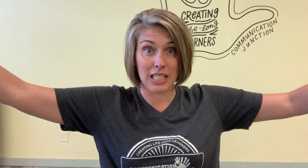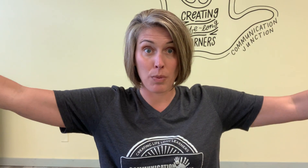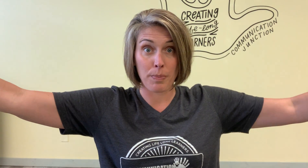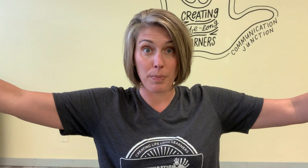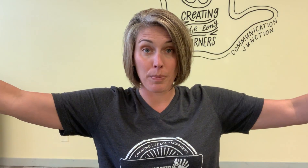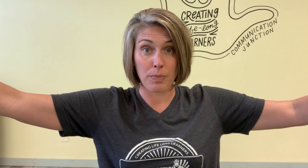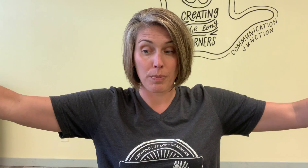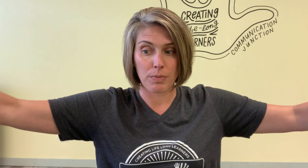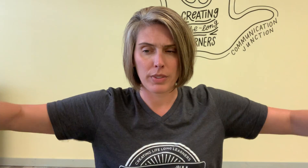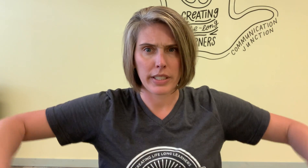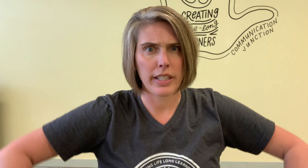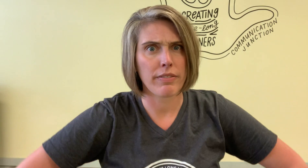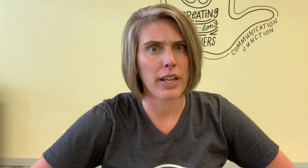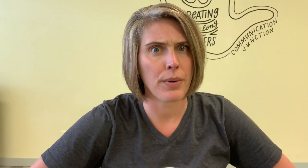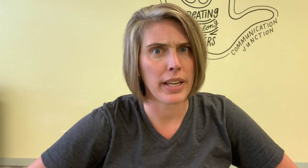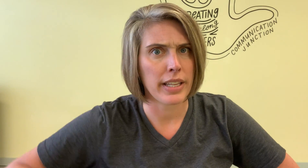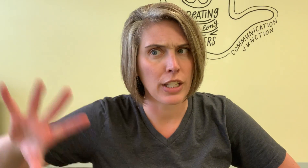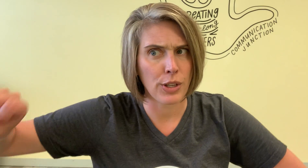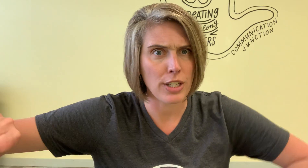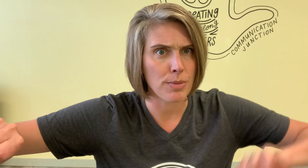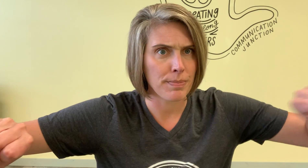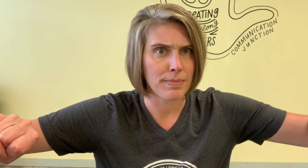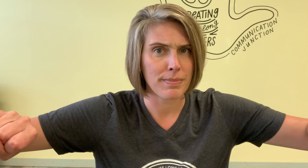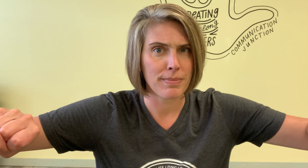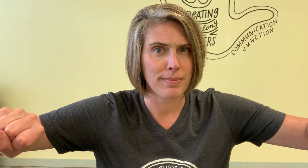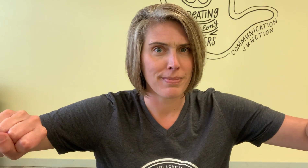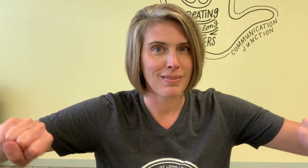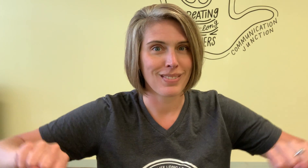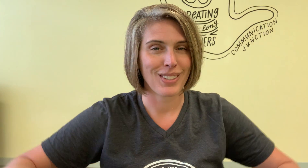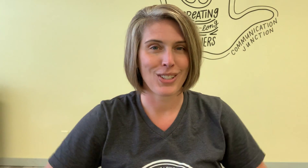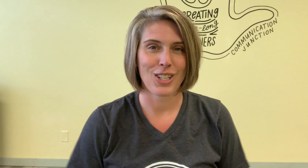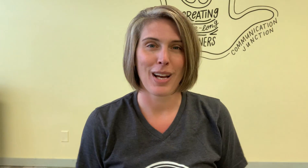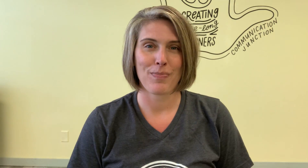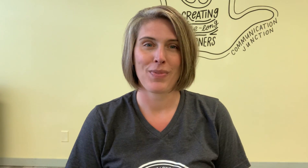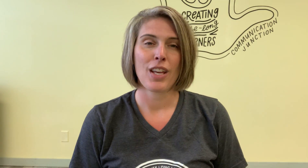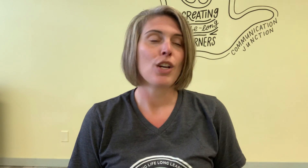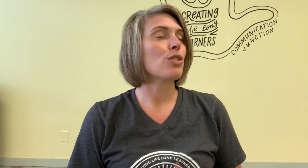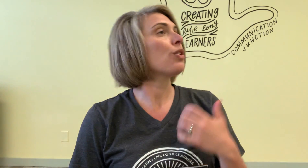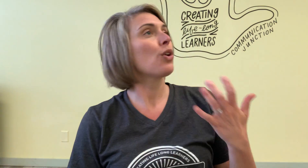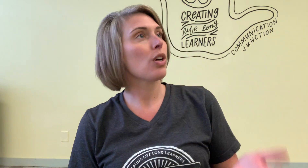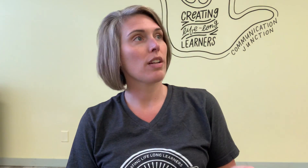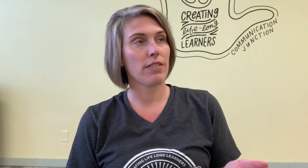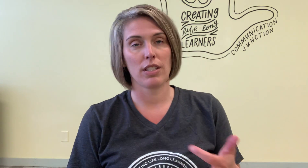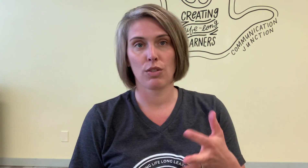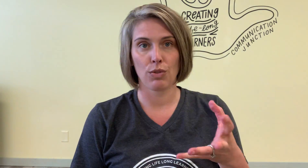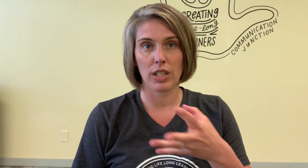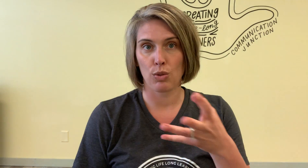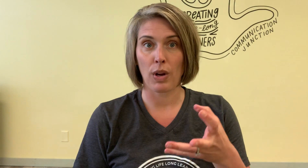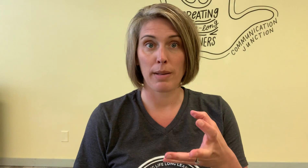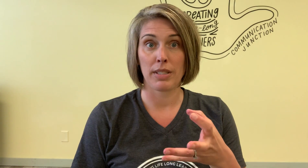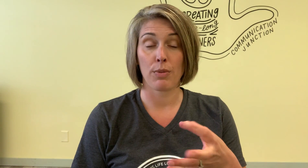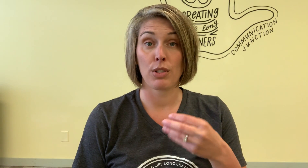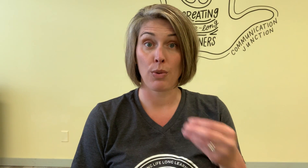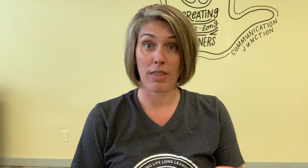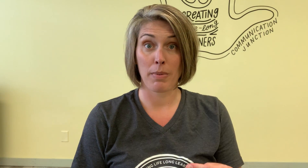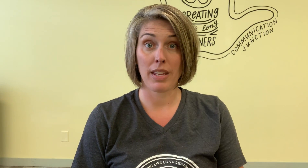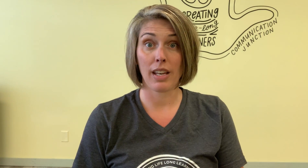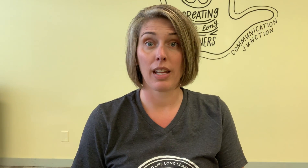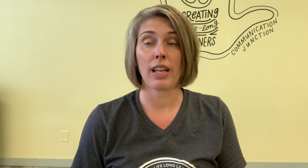Bzzz. Did they fly away? Can you catch them? Good job. So the goal of these rhymes that we do at the beginning